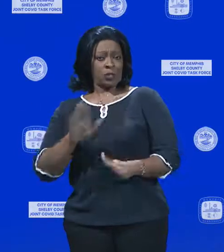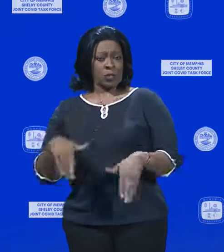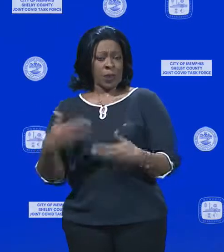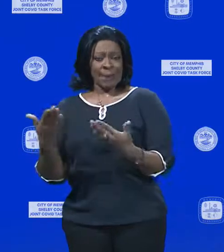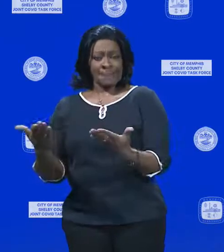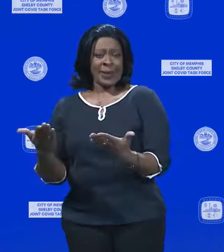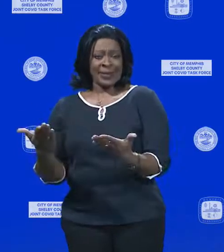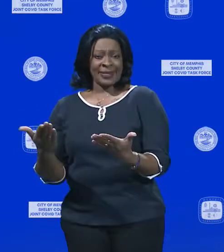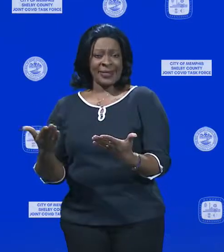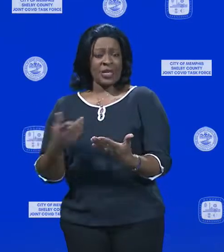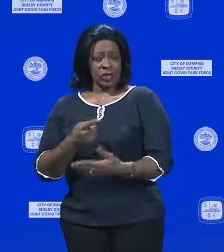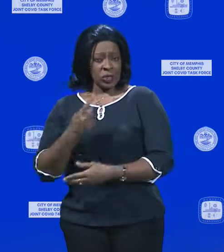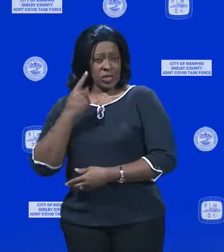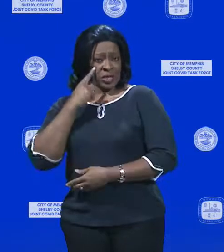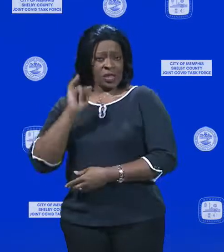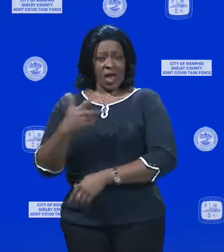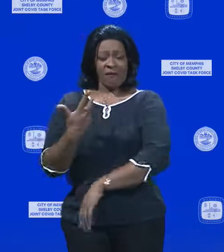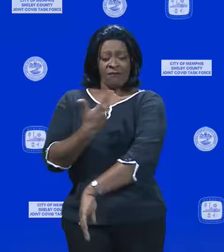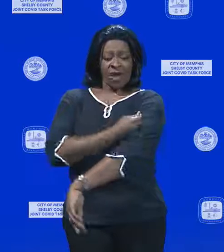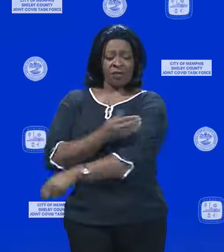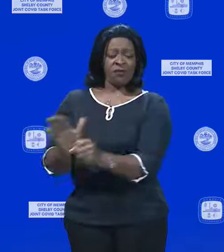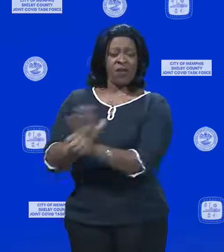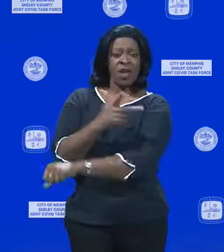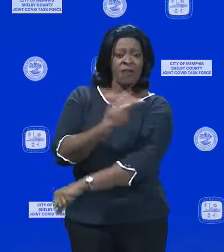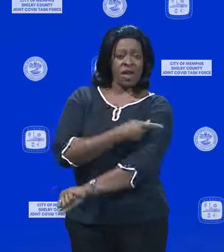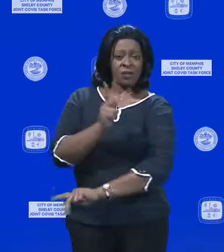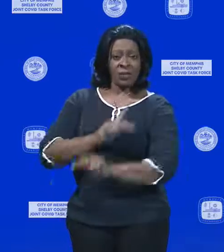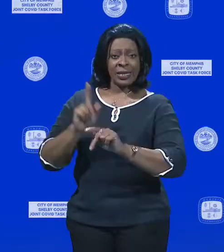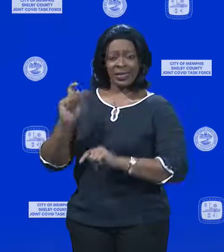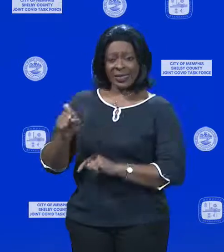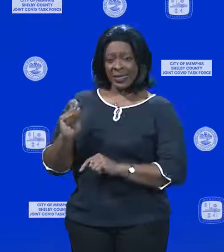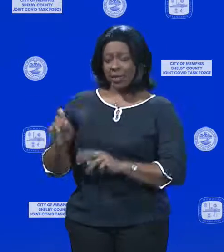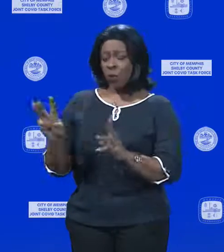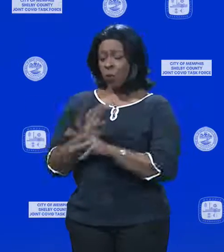recommend. Do you think that fully vaccinated people need to be